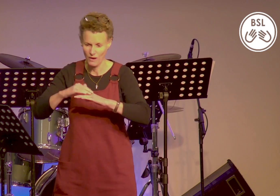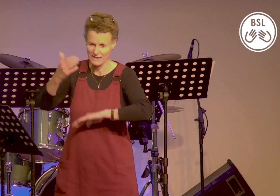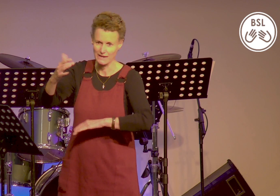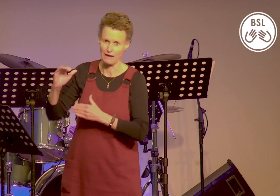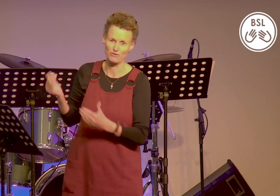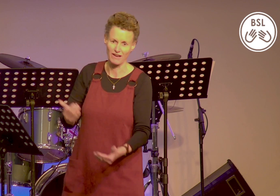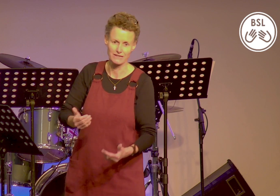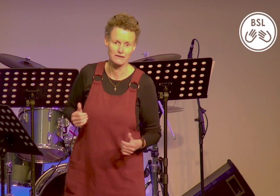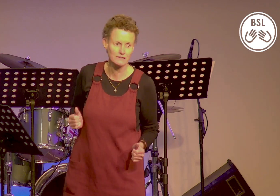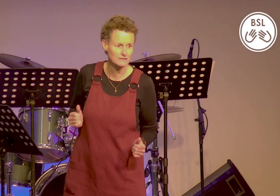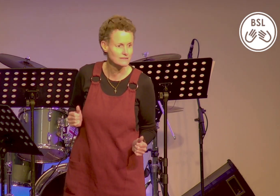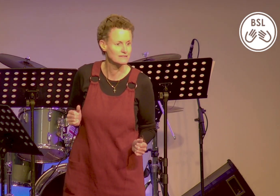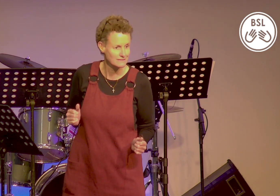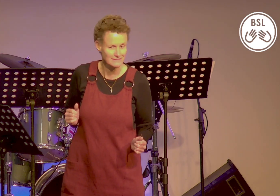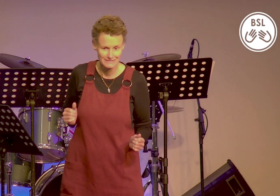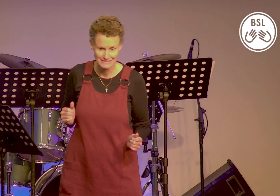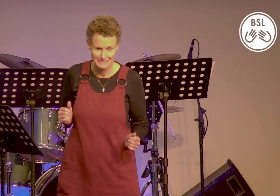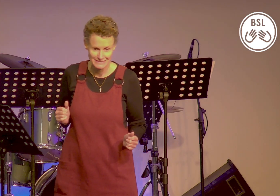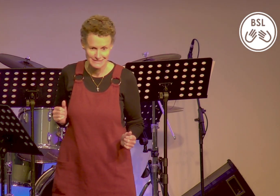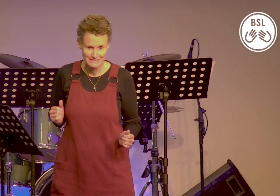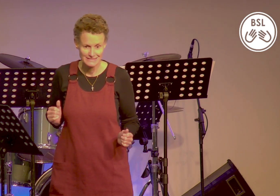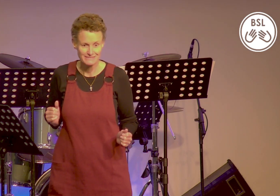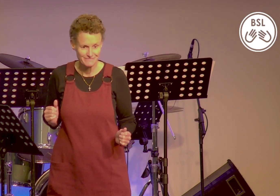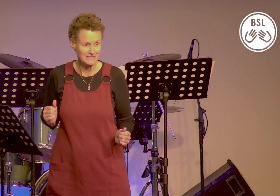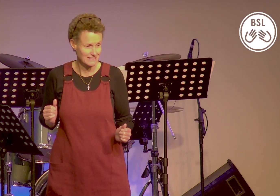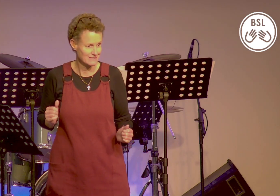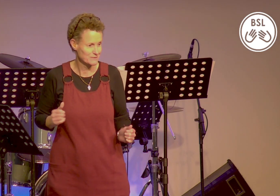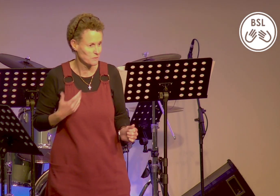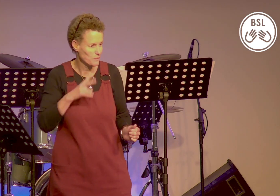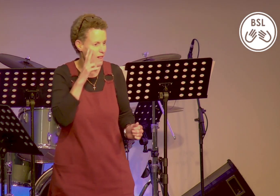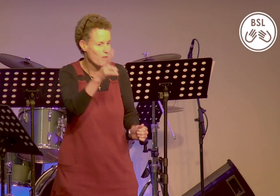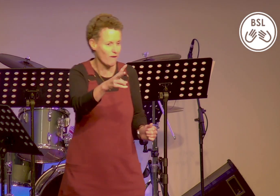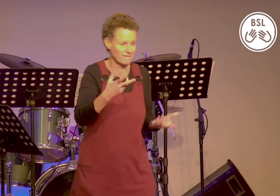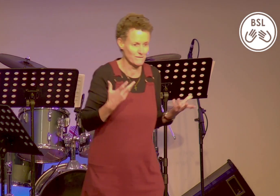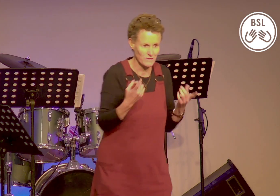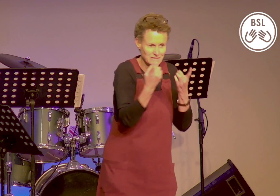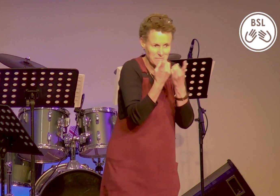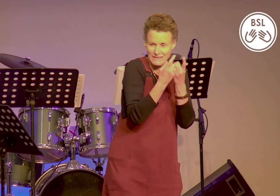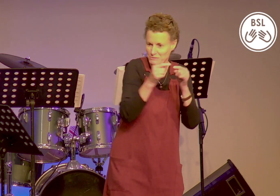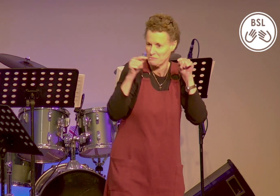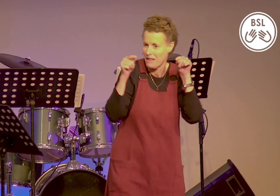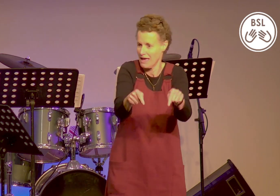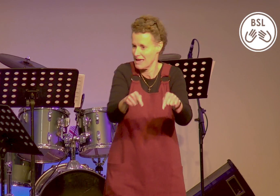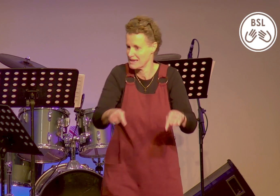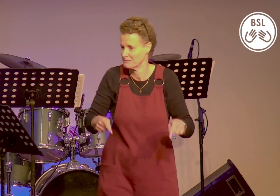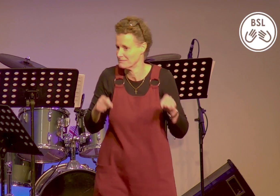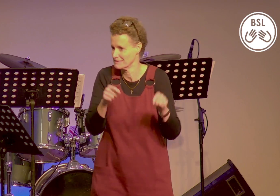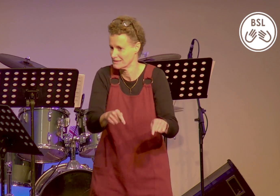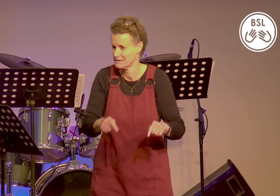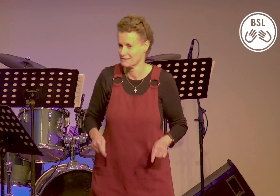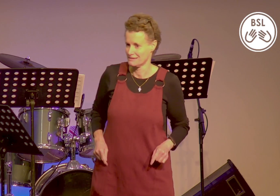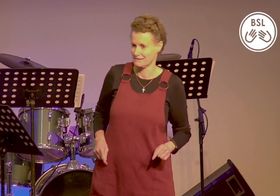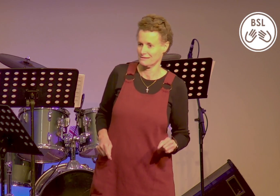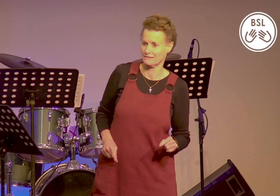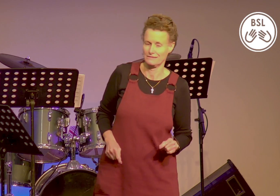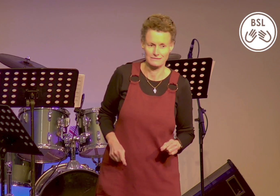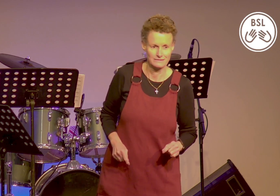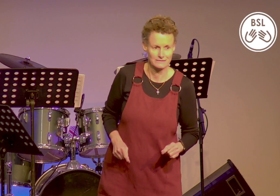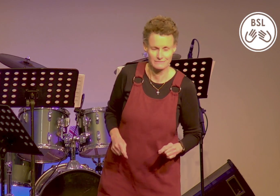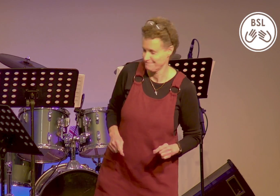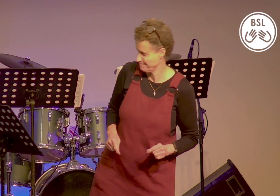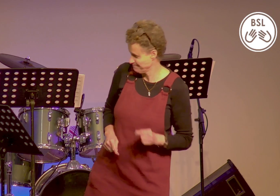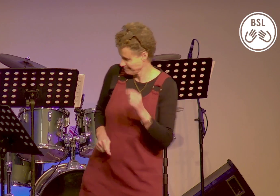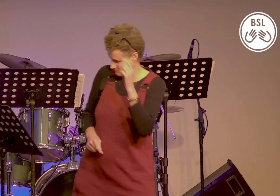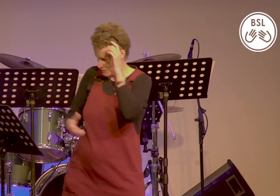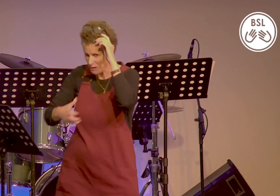Or maybe we blame the service provider. We'll look for something to blame.